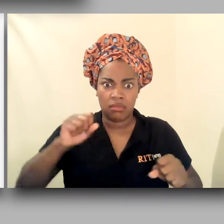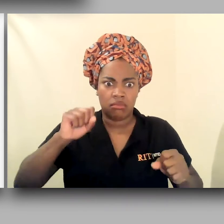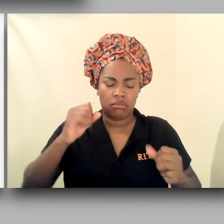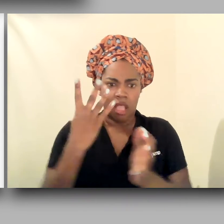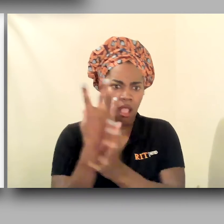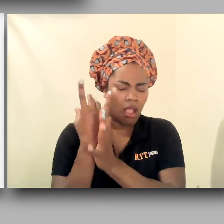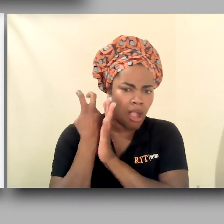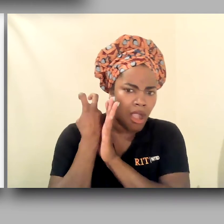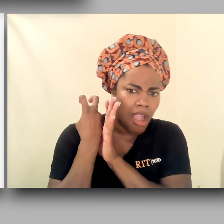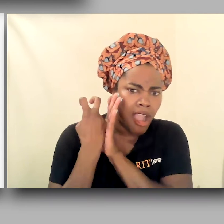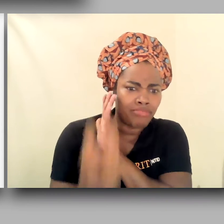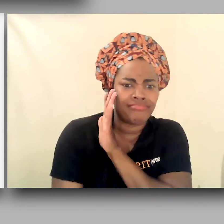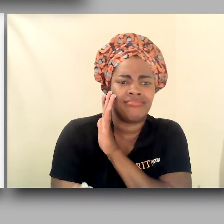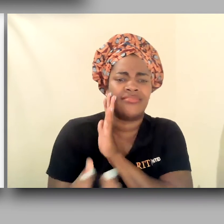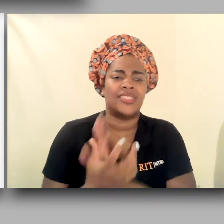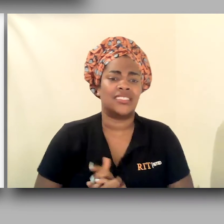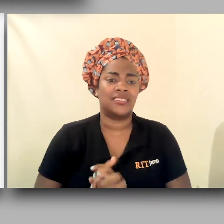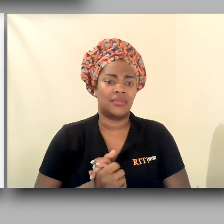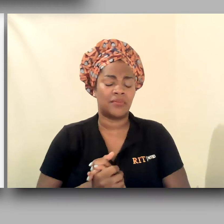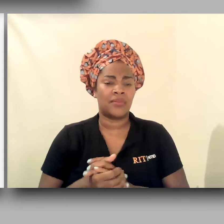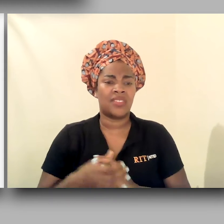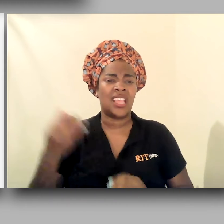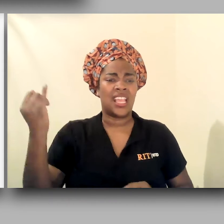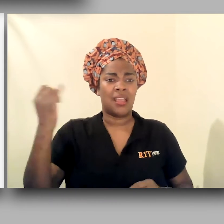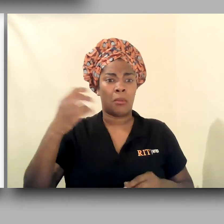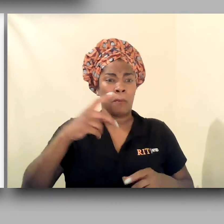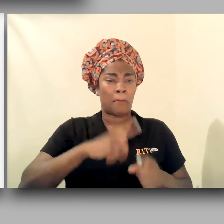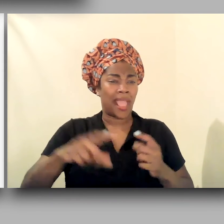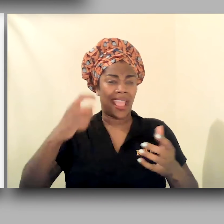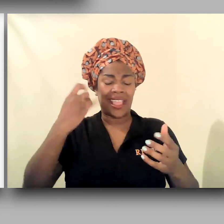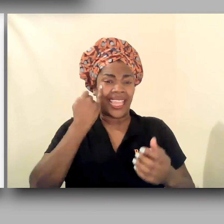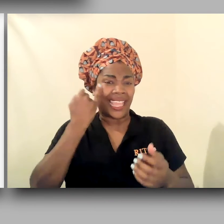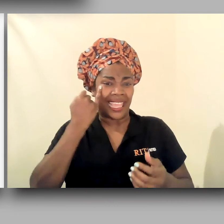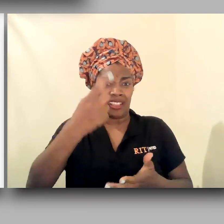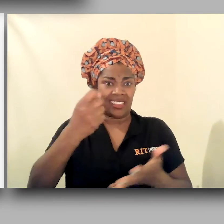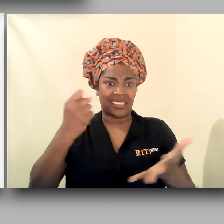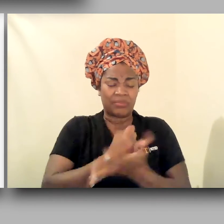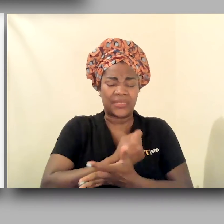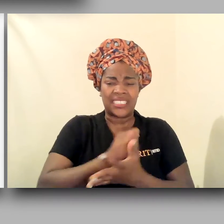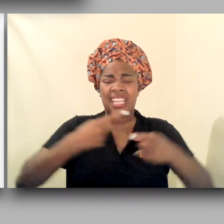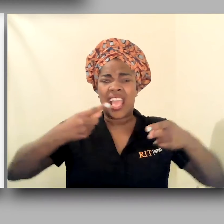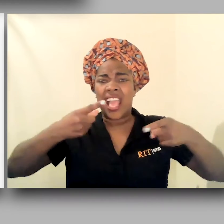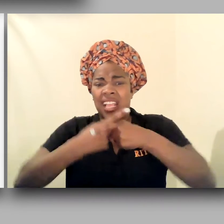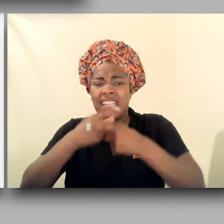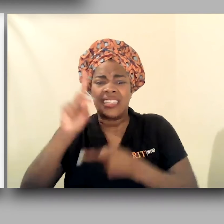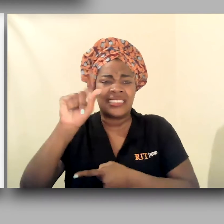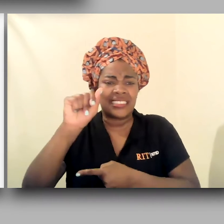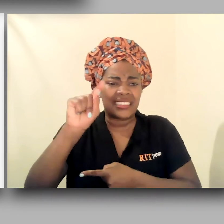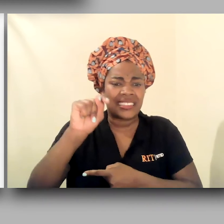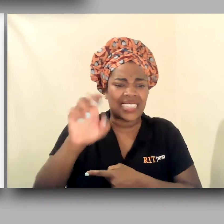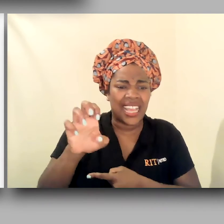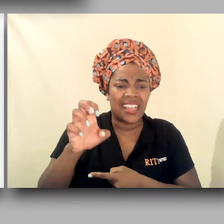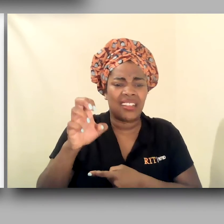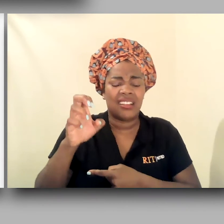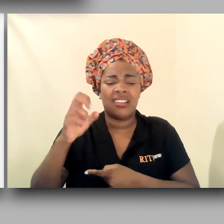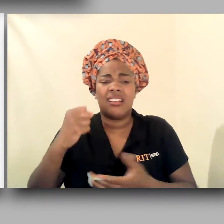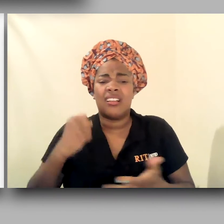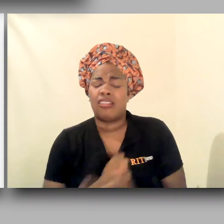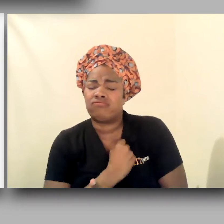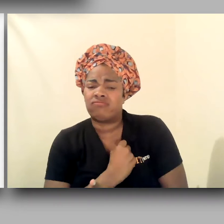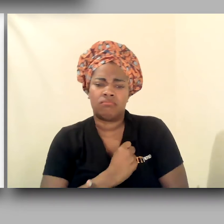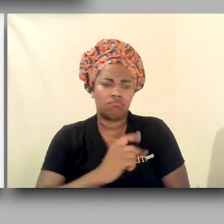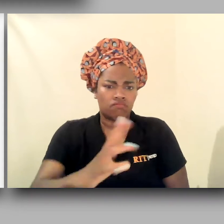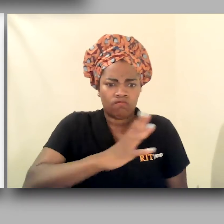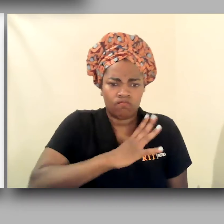love with. If you cannot do it because of a conflict of a date, there is